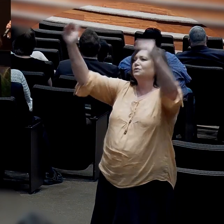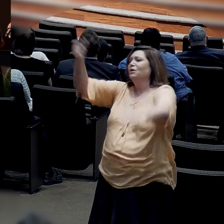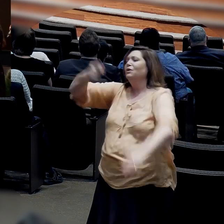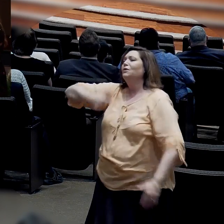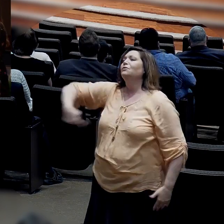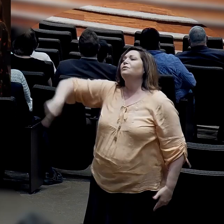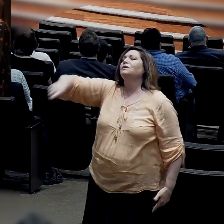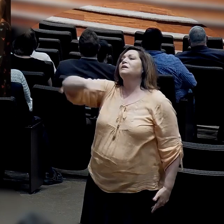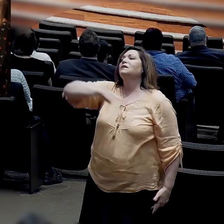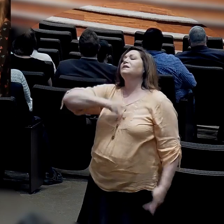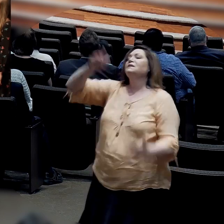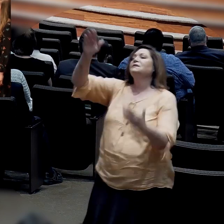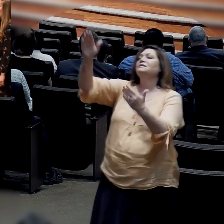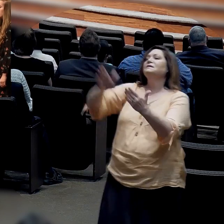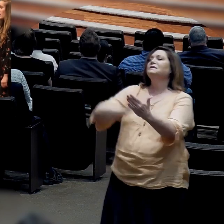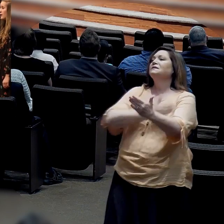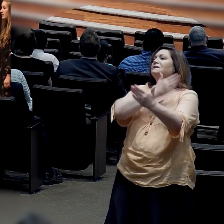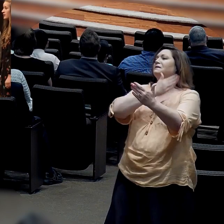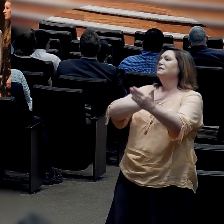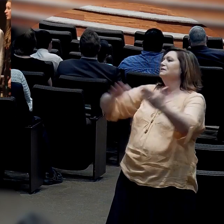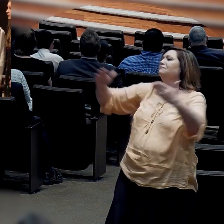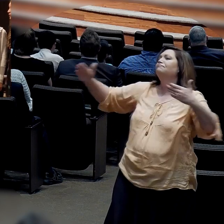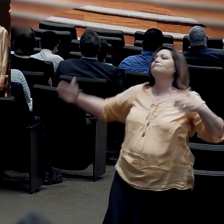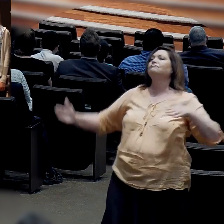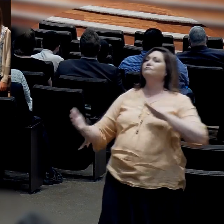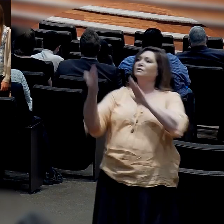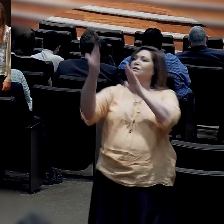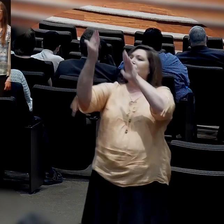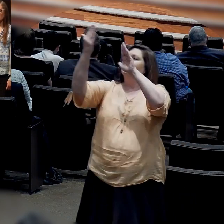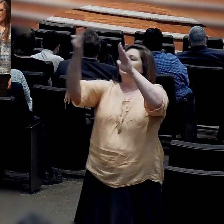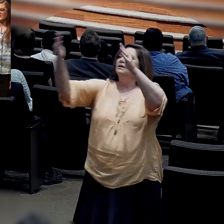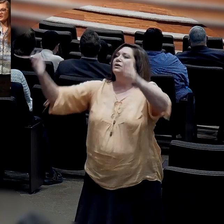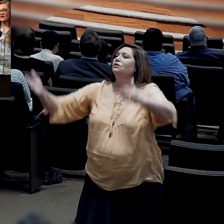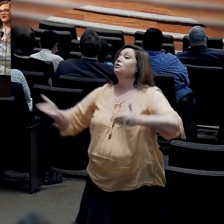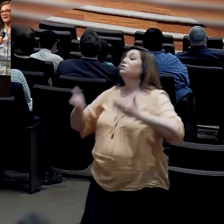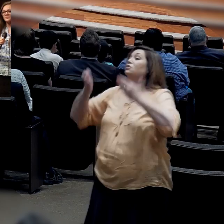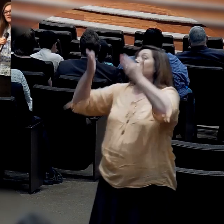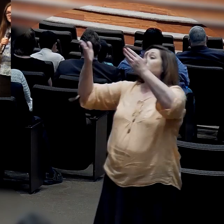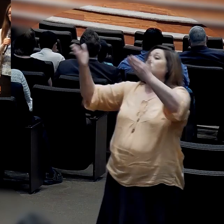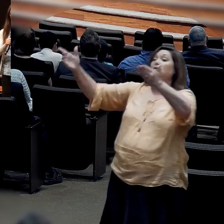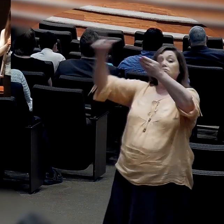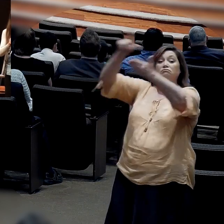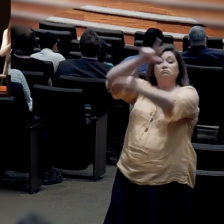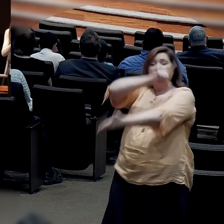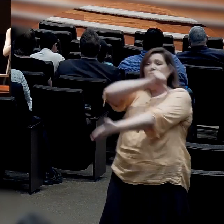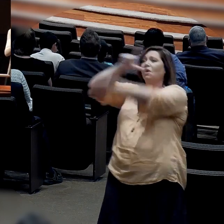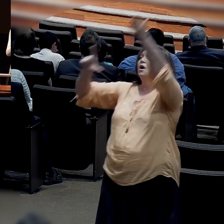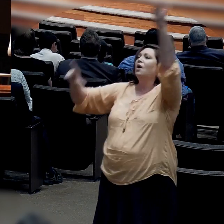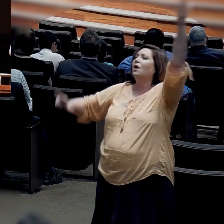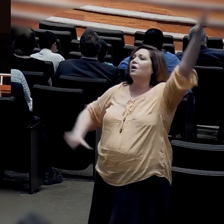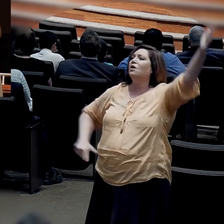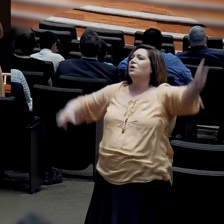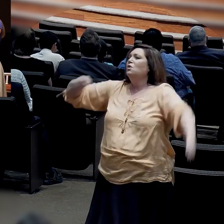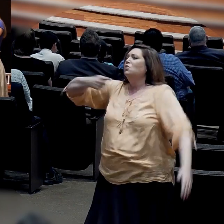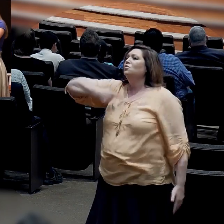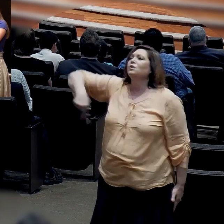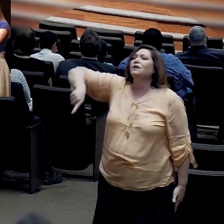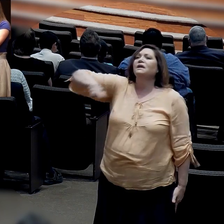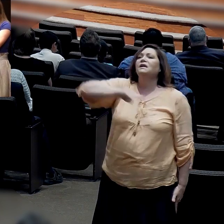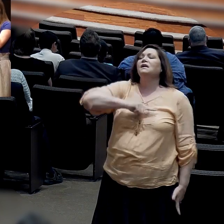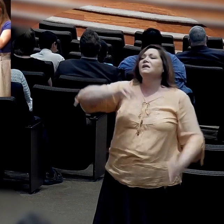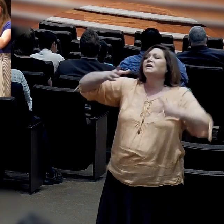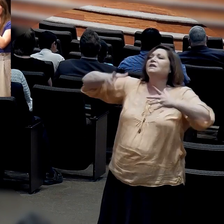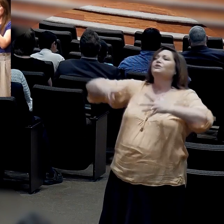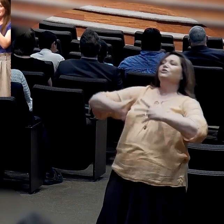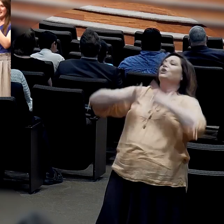sing. Lord of all the earth, we shout your name, shout your name. Filling up